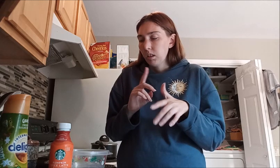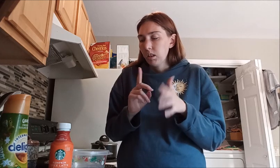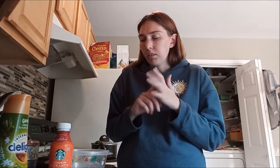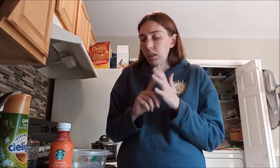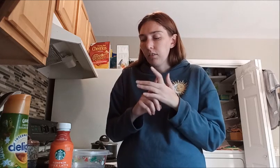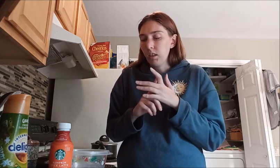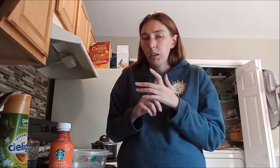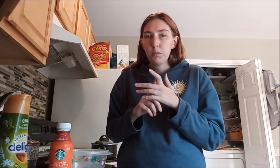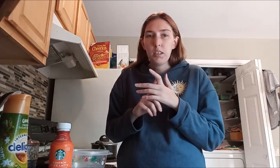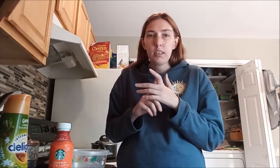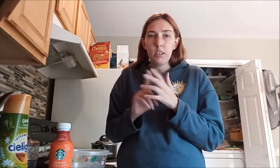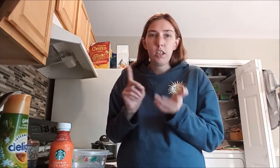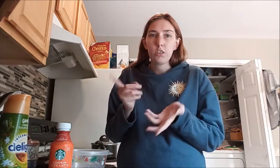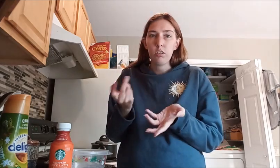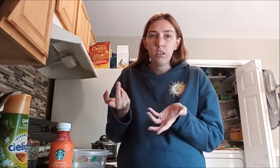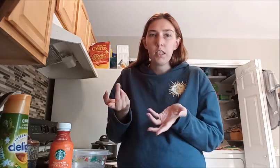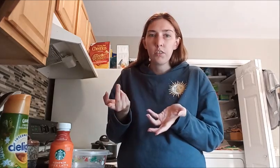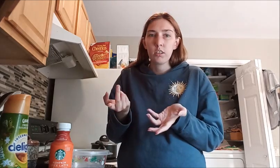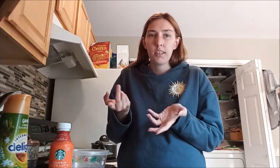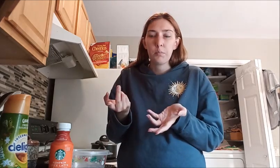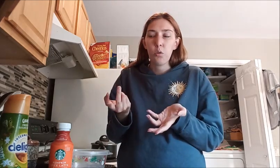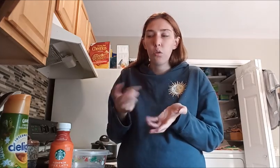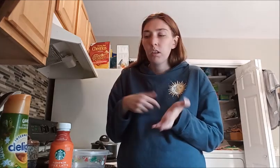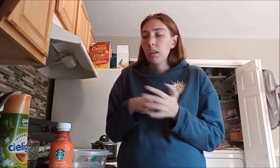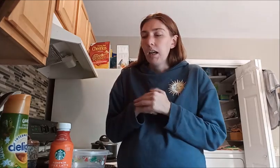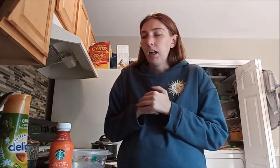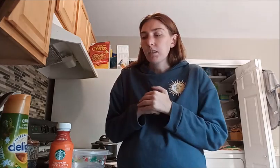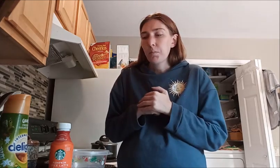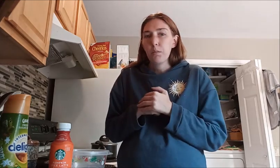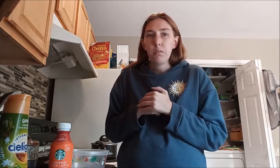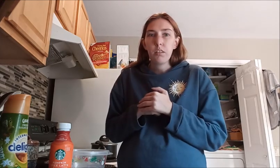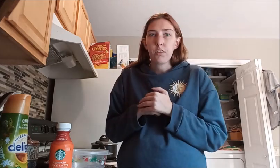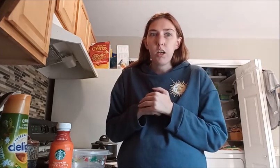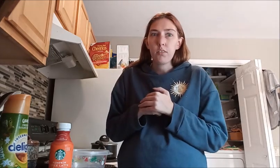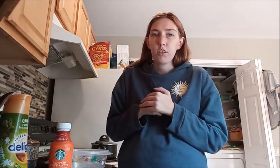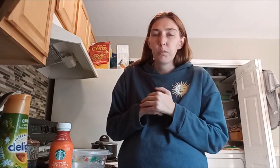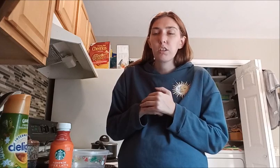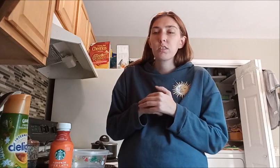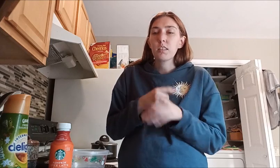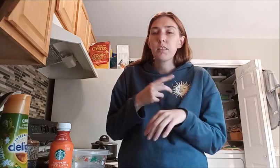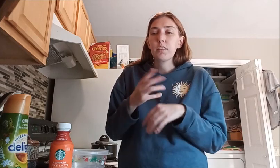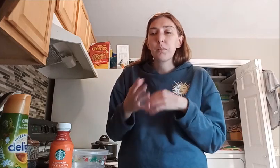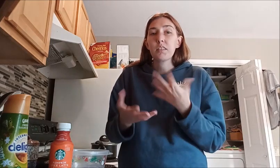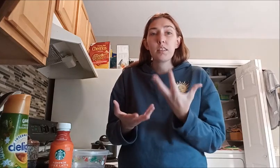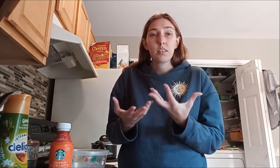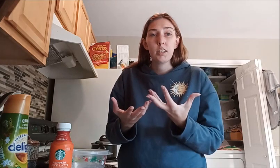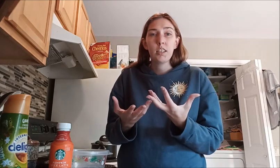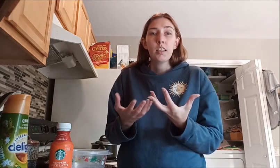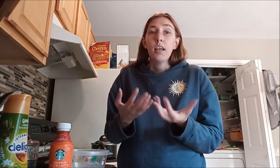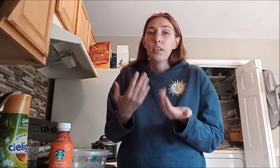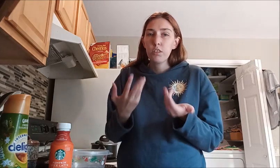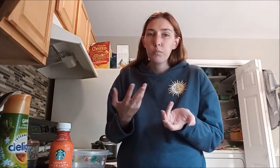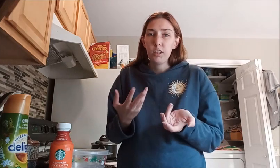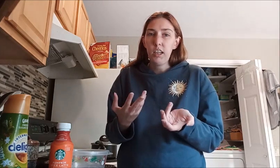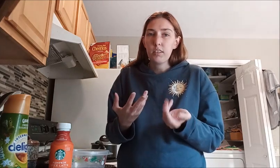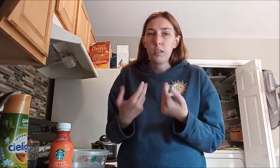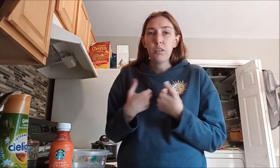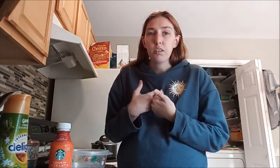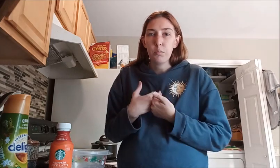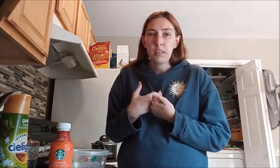Different coffee items like International Delight, for example. I'll experiment with different coffee creamers to see if I can make it taste good. Usually more than half the time when I do make them,